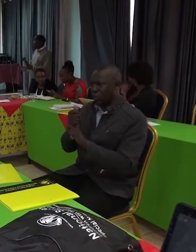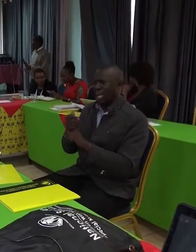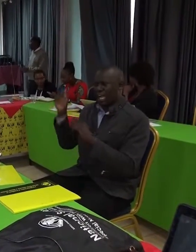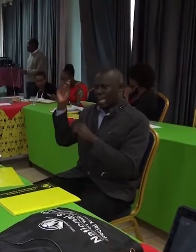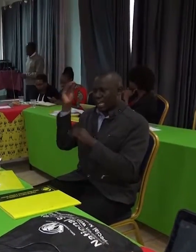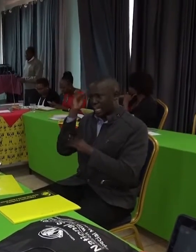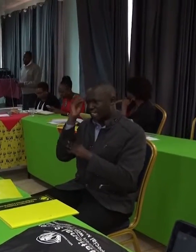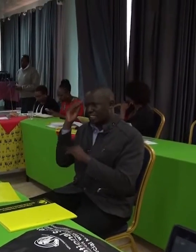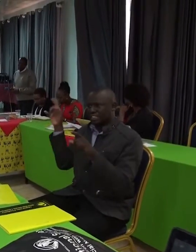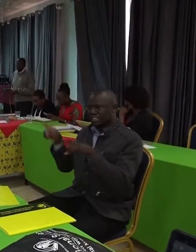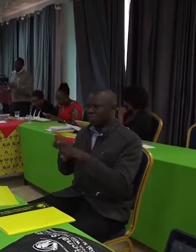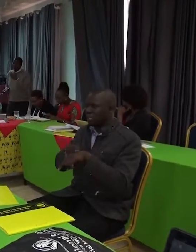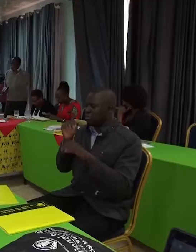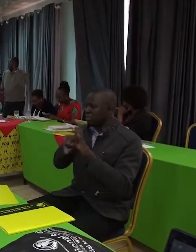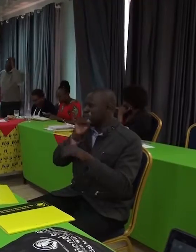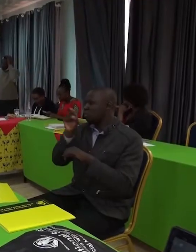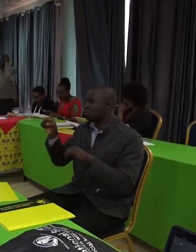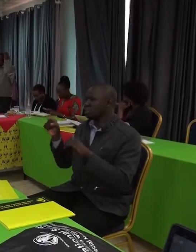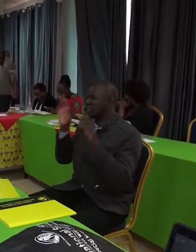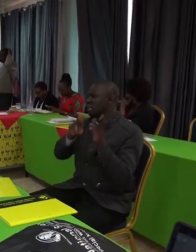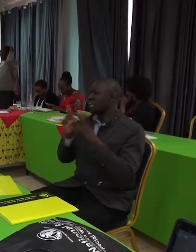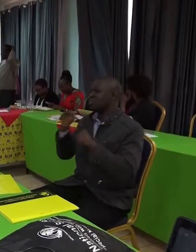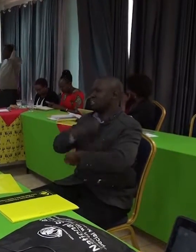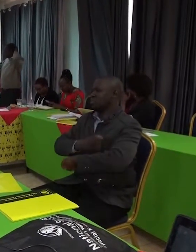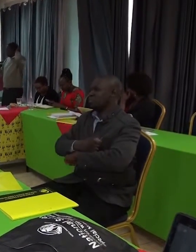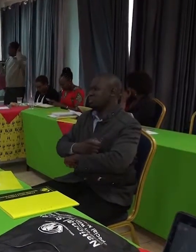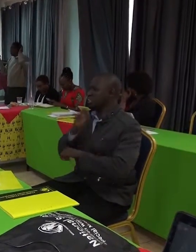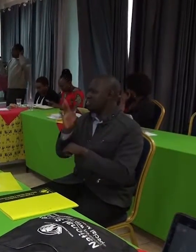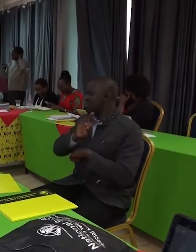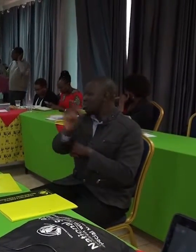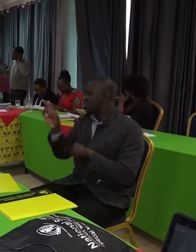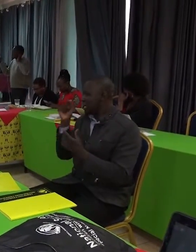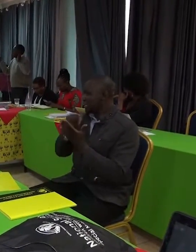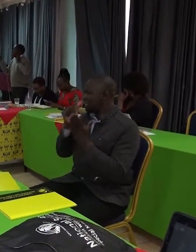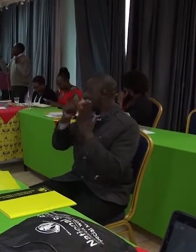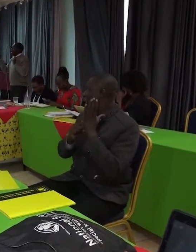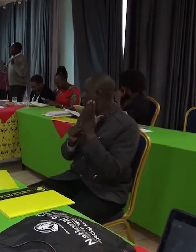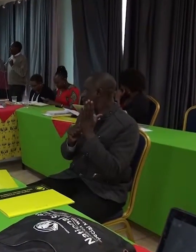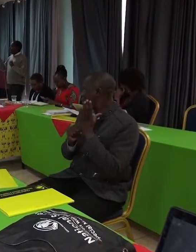substantial learning in that course. If you look at this thing,